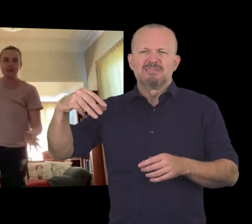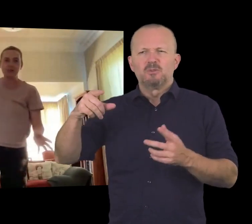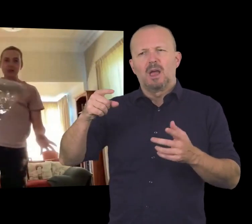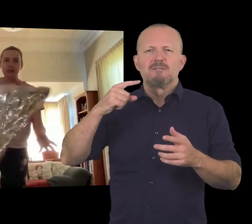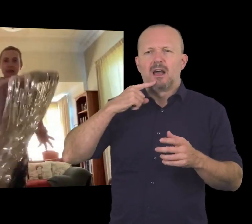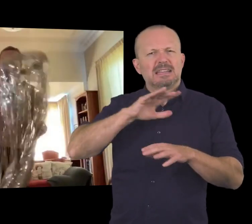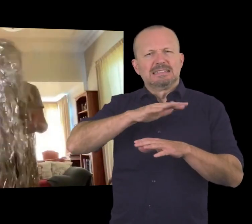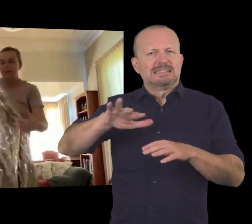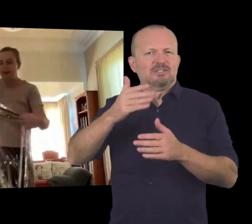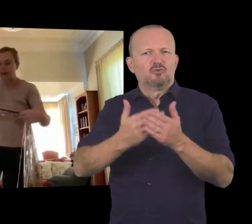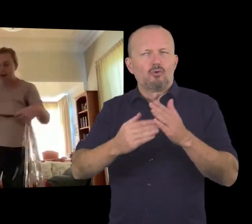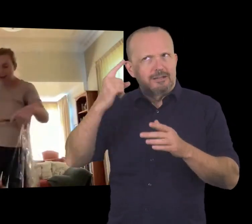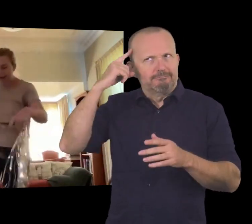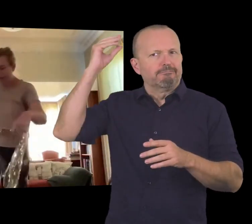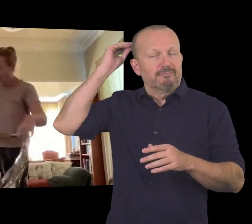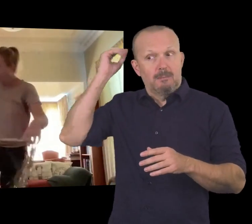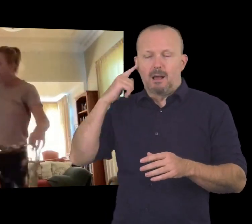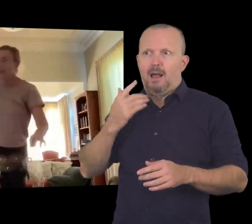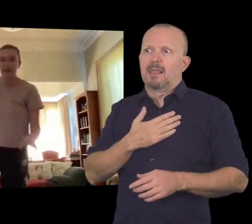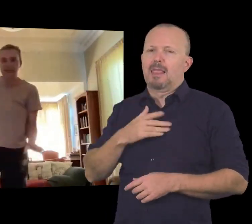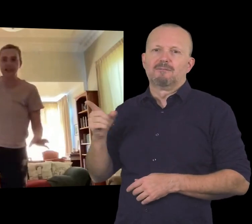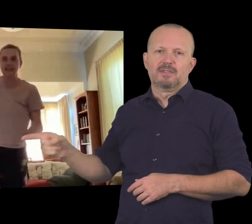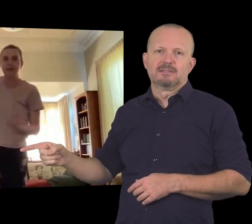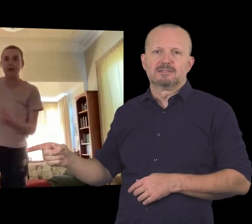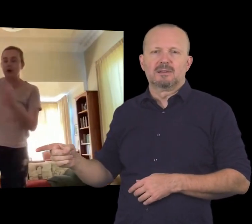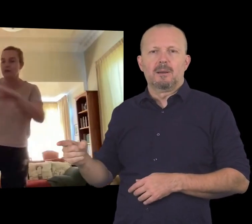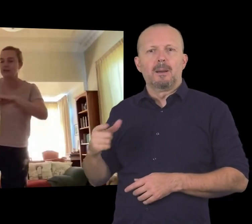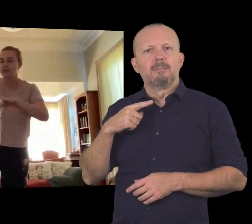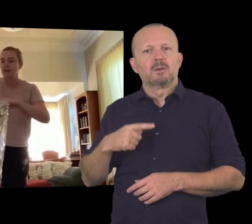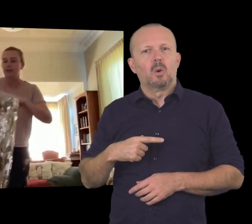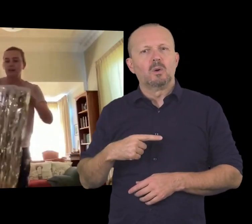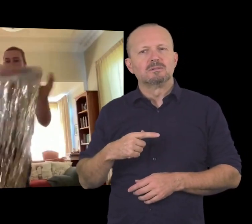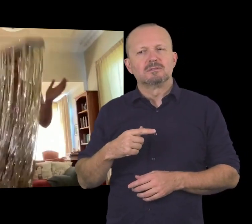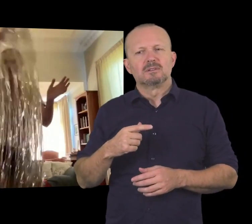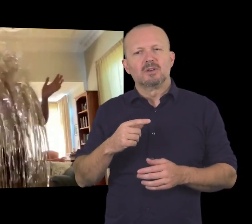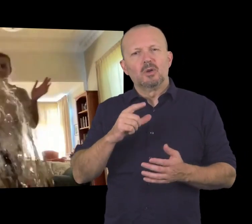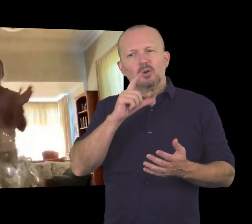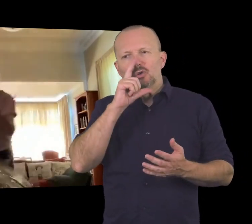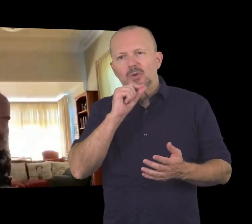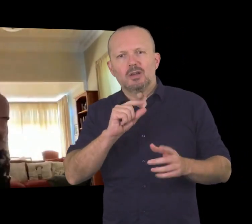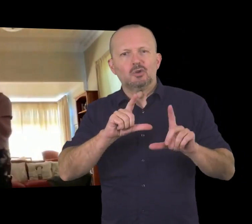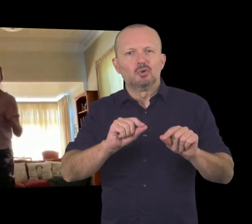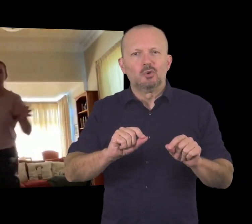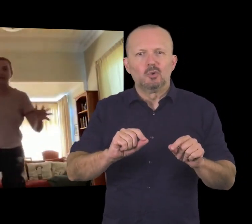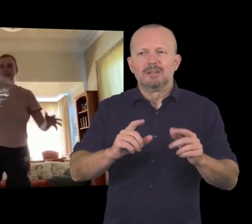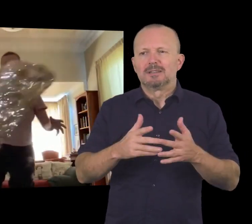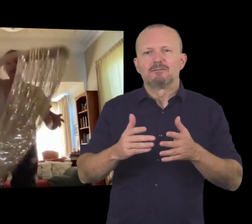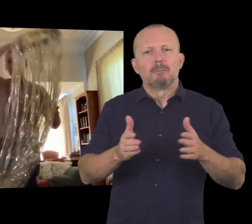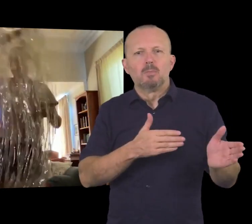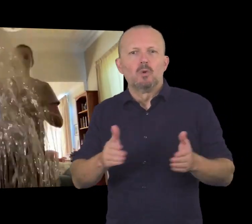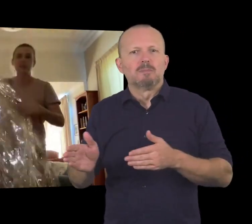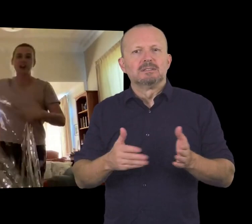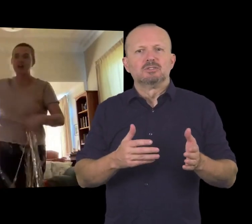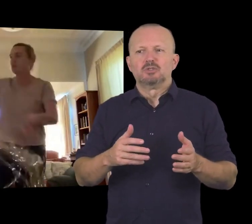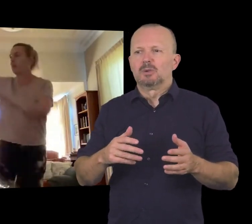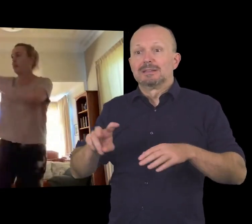a sea story or whatever. But I love this because you can do so many different